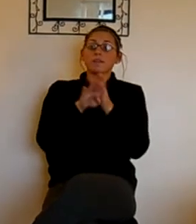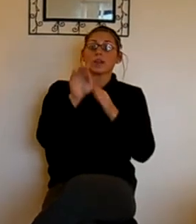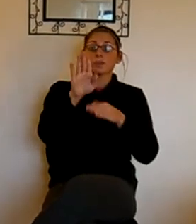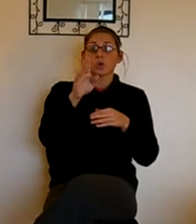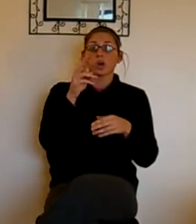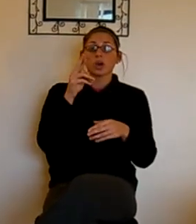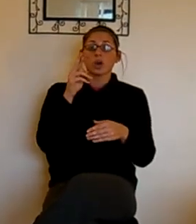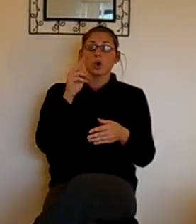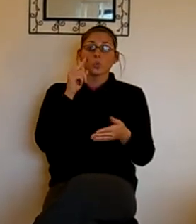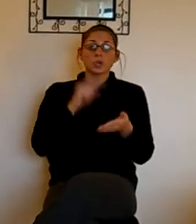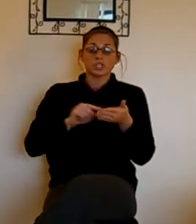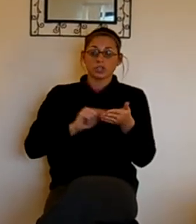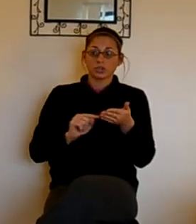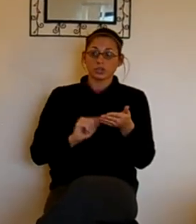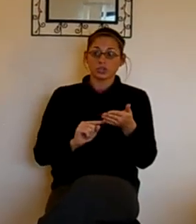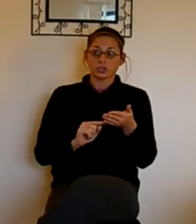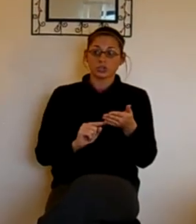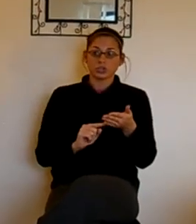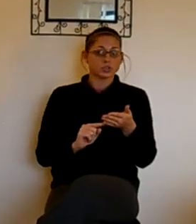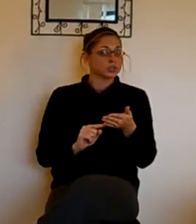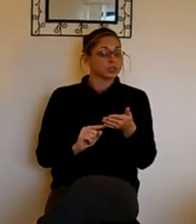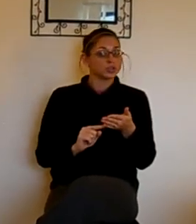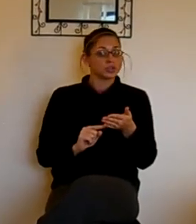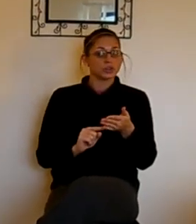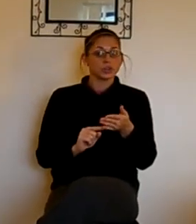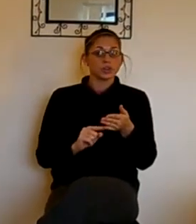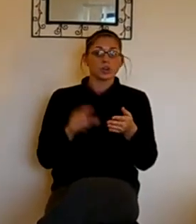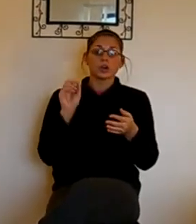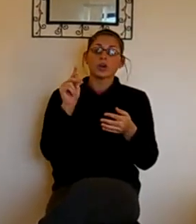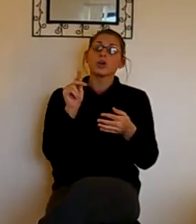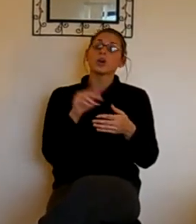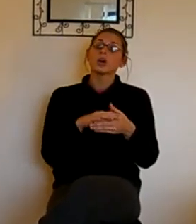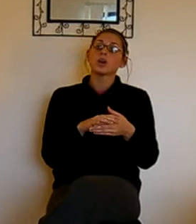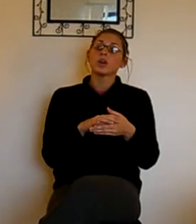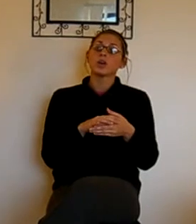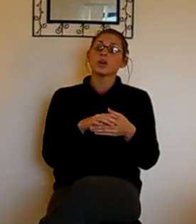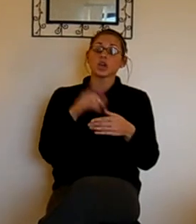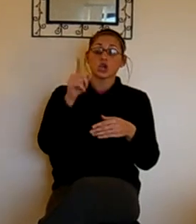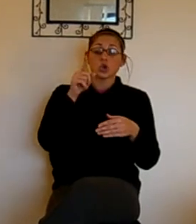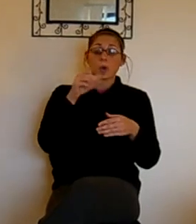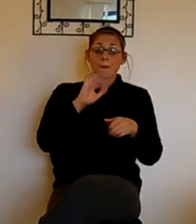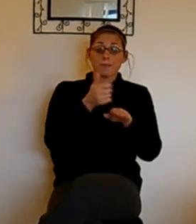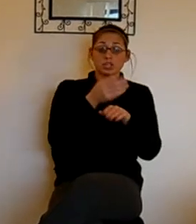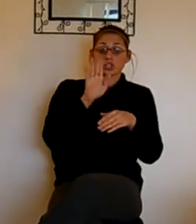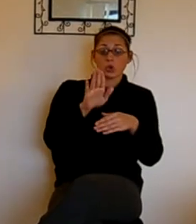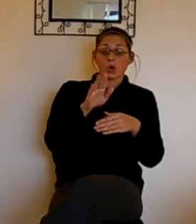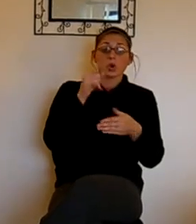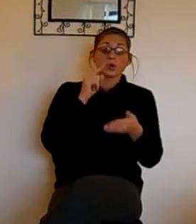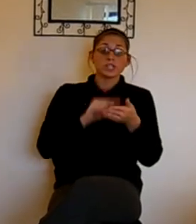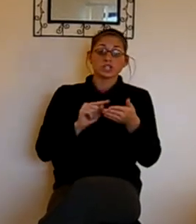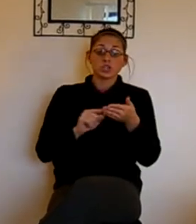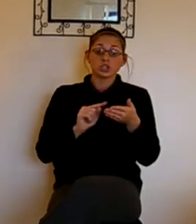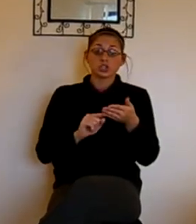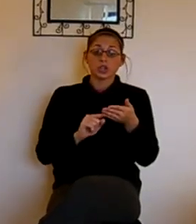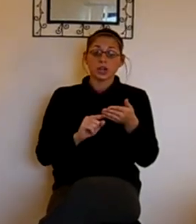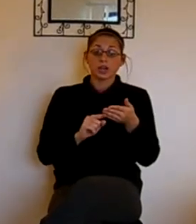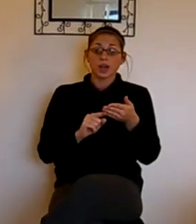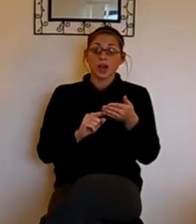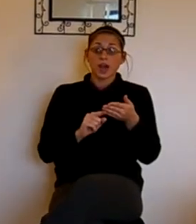your... Okay, so you base your research directly on the observation that you make, in